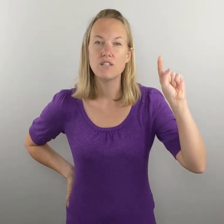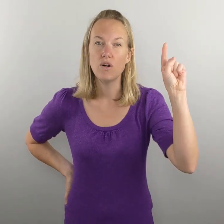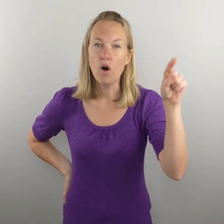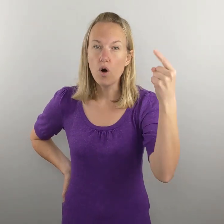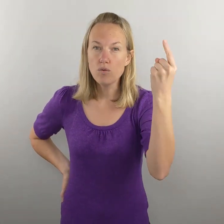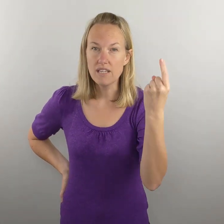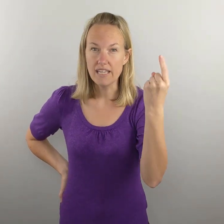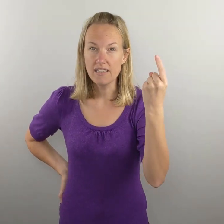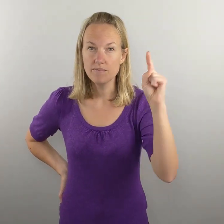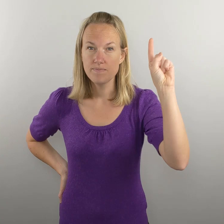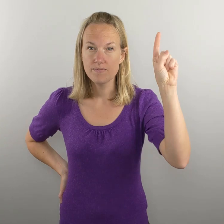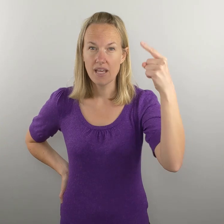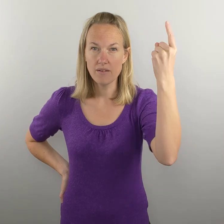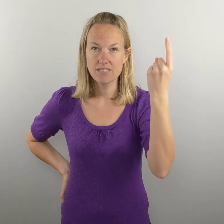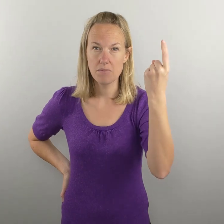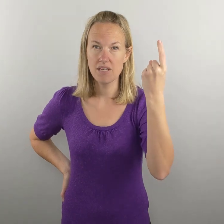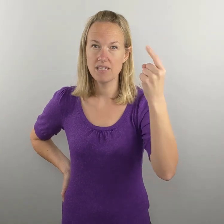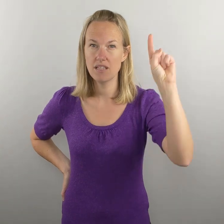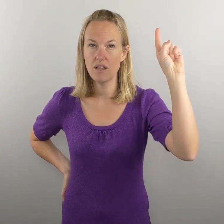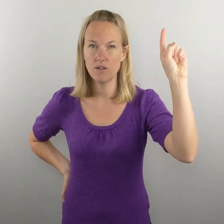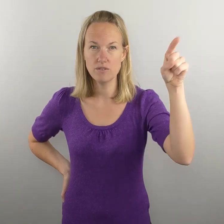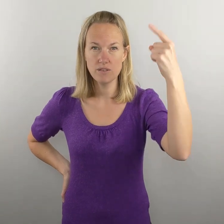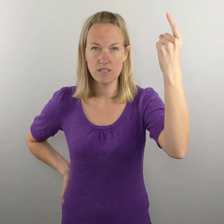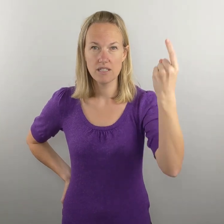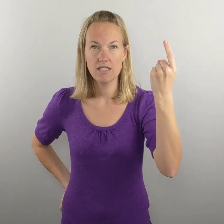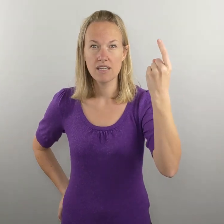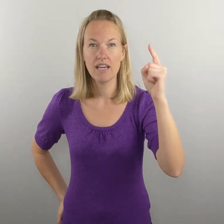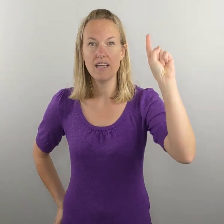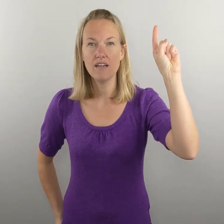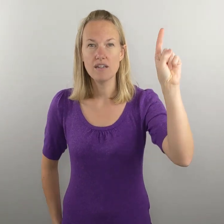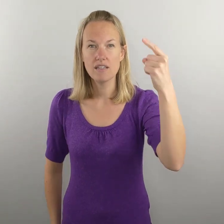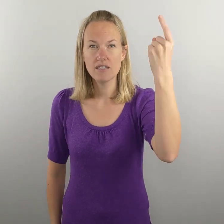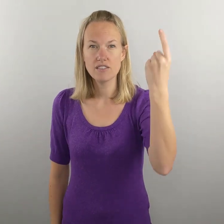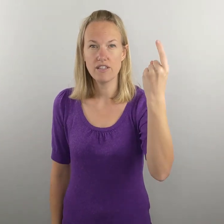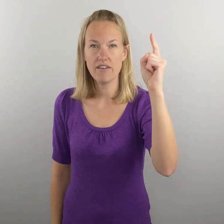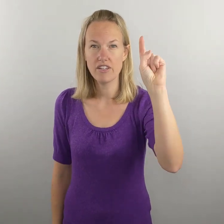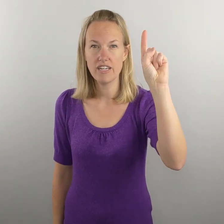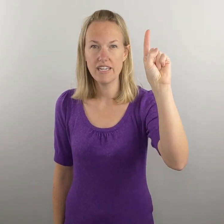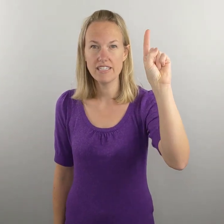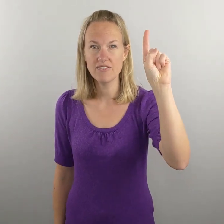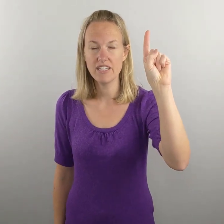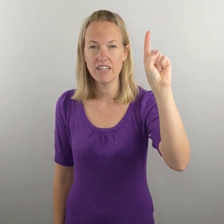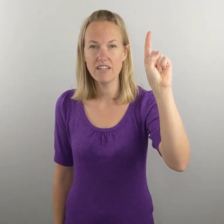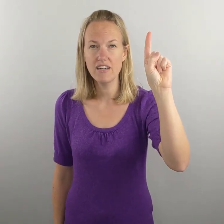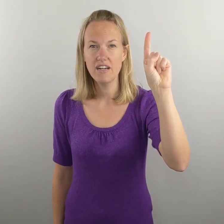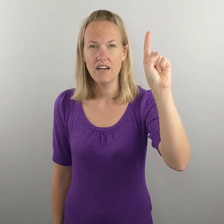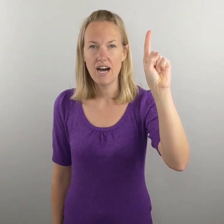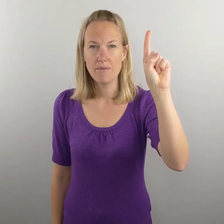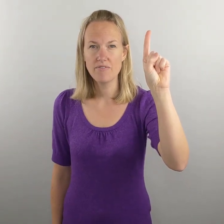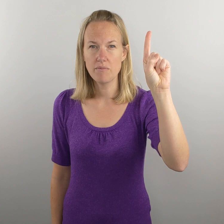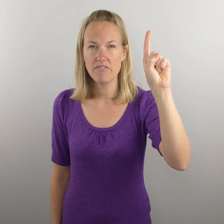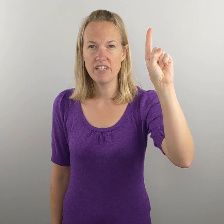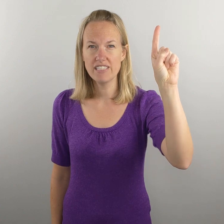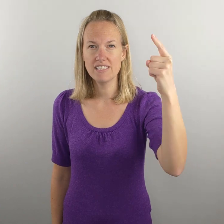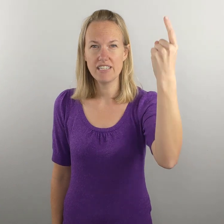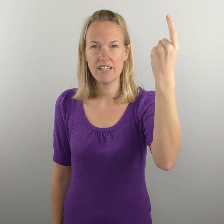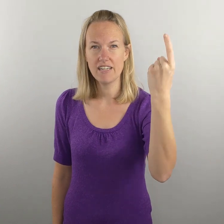so only, okay, when something is alone, okay, so you have your index finger up from a fist and you kind of